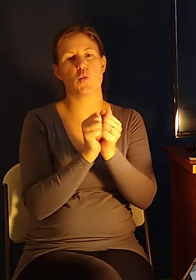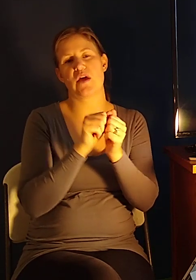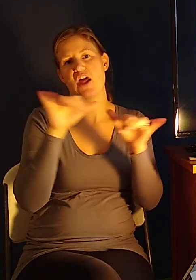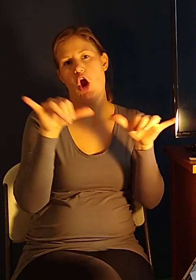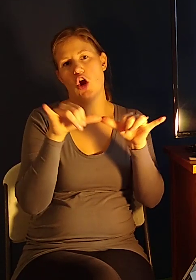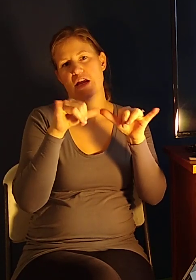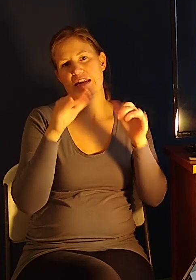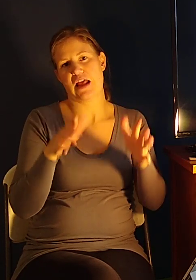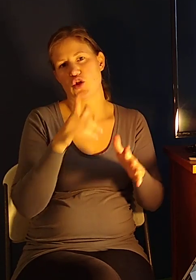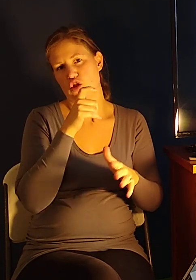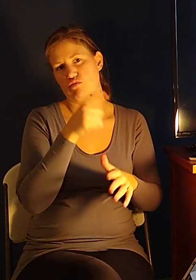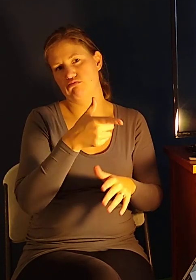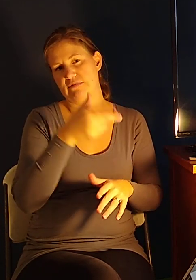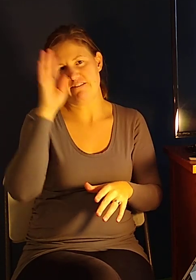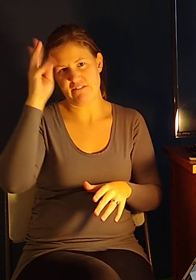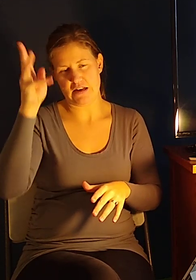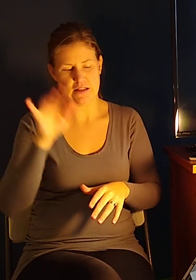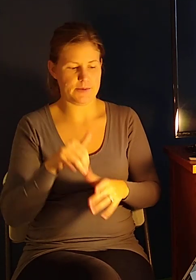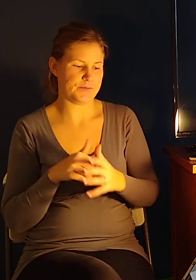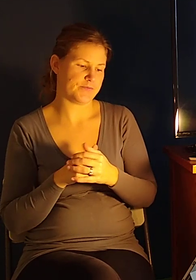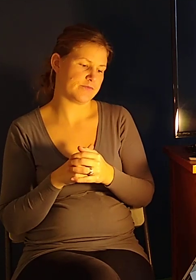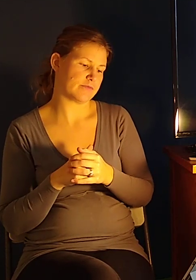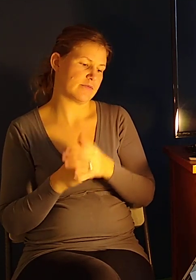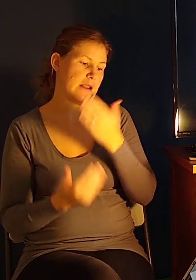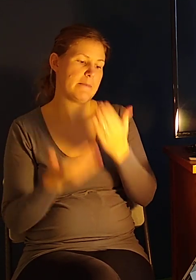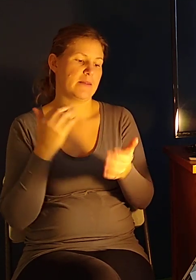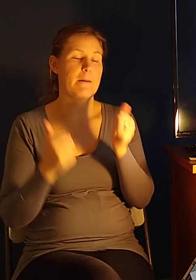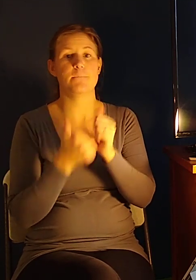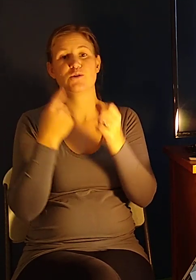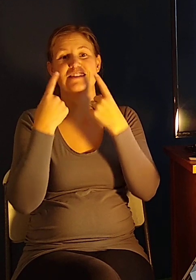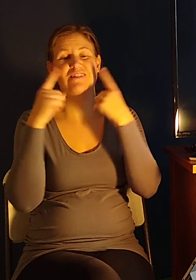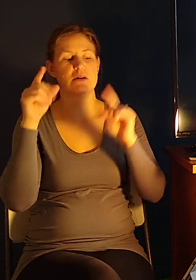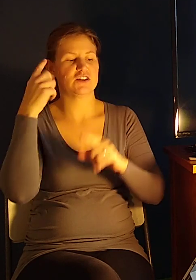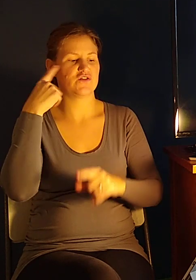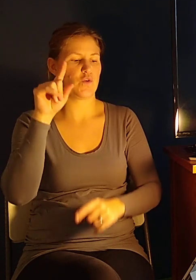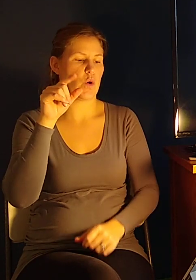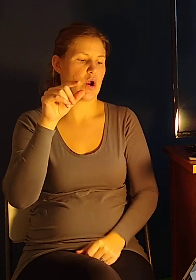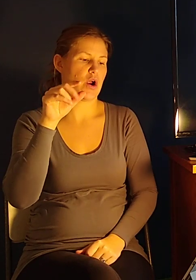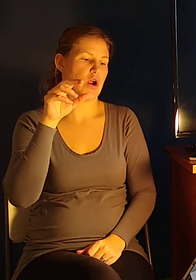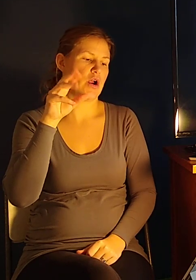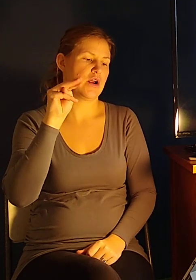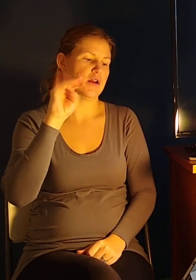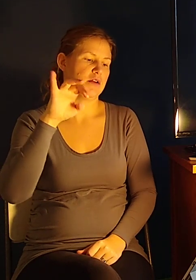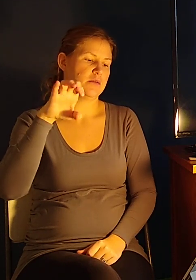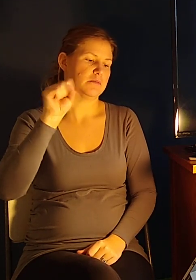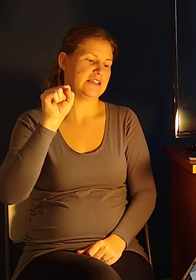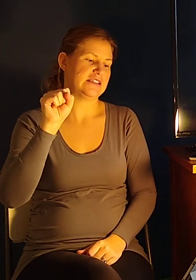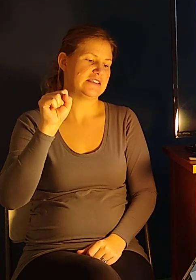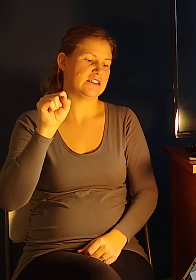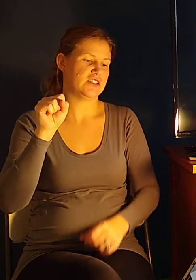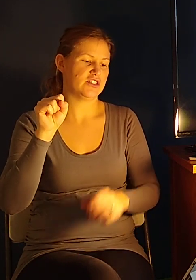has invented, and maybe the most famous of Mies's chair would be the lower one that's called the Barcelona